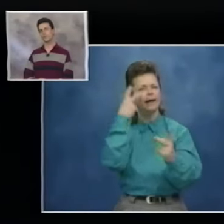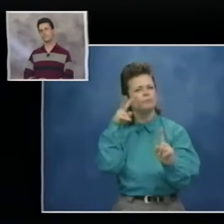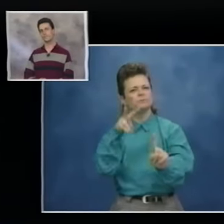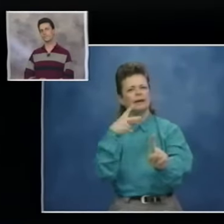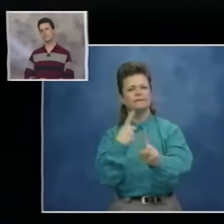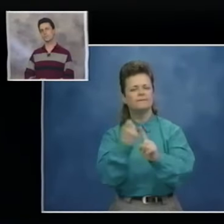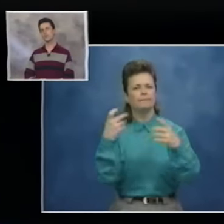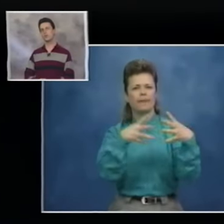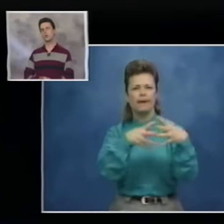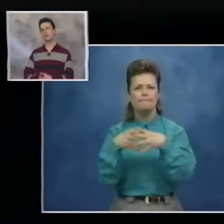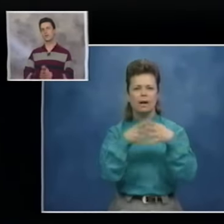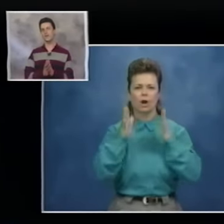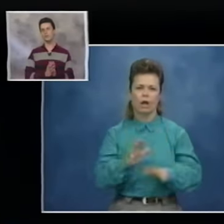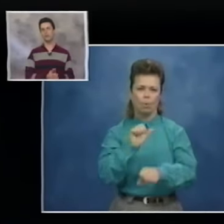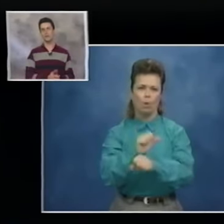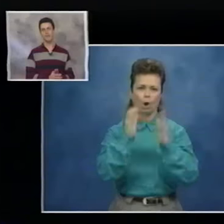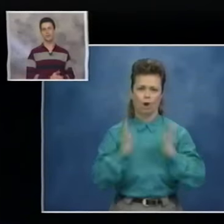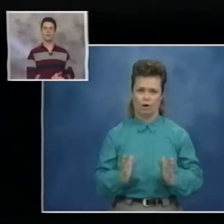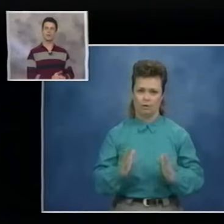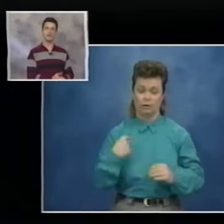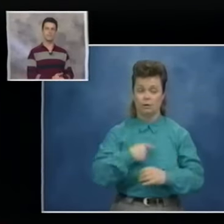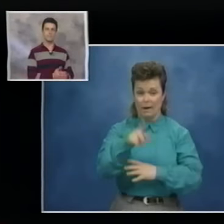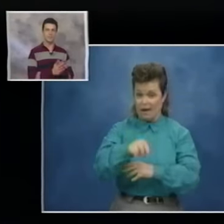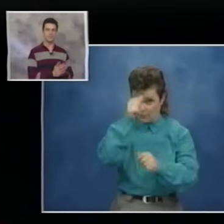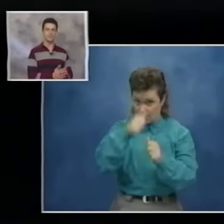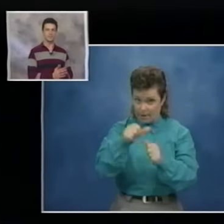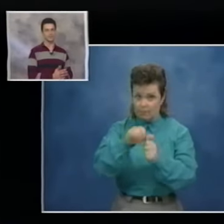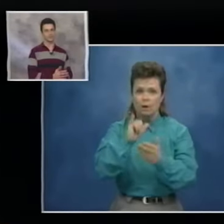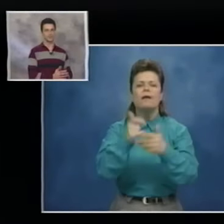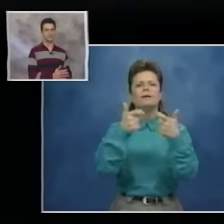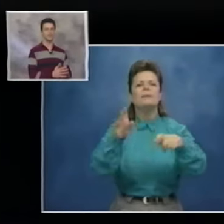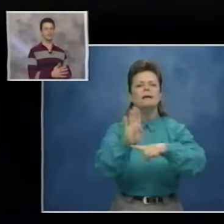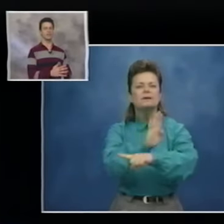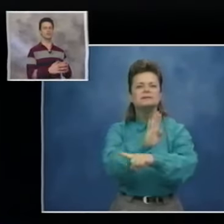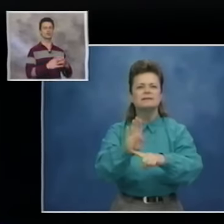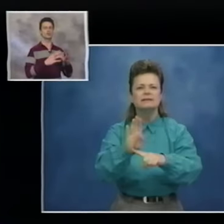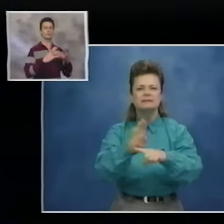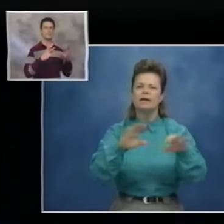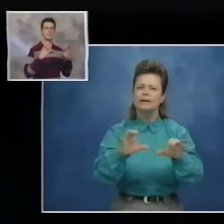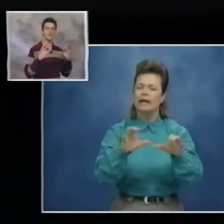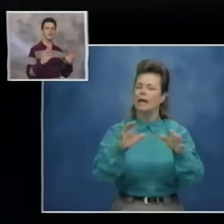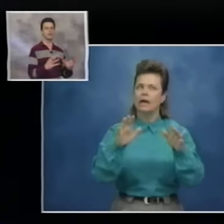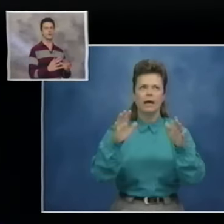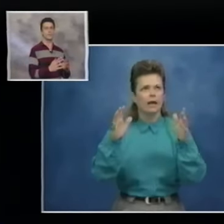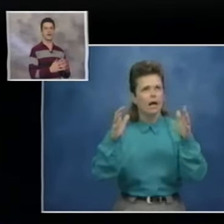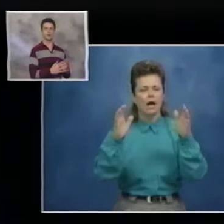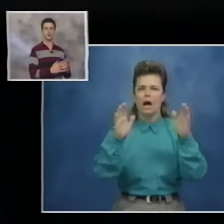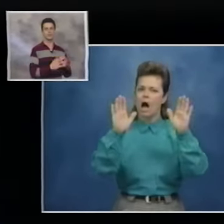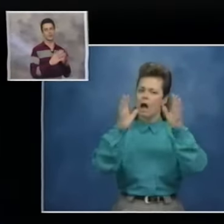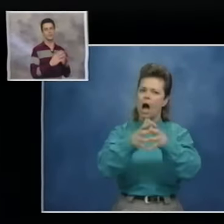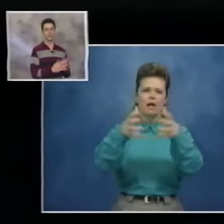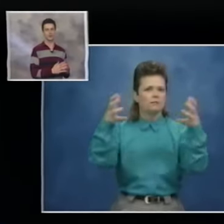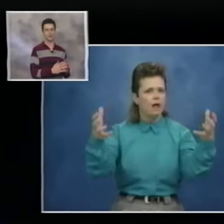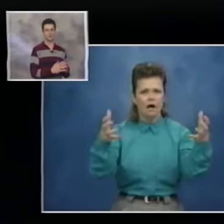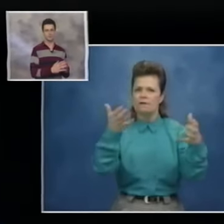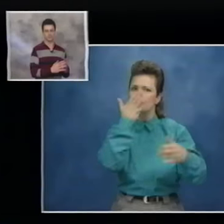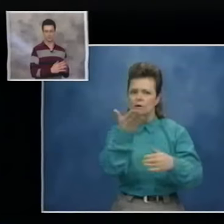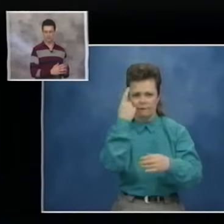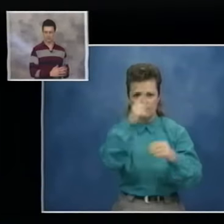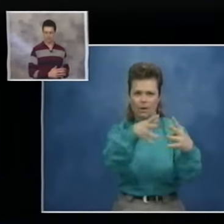worker. We have to remember that big business did a tremendous amount for